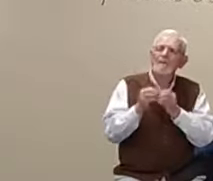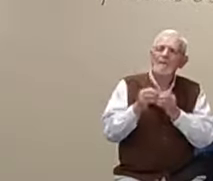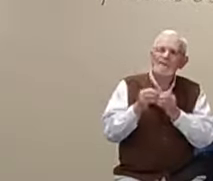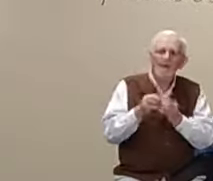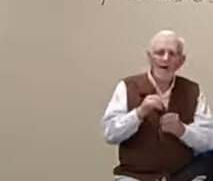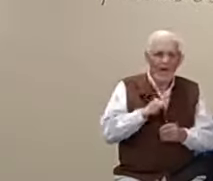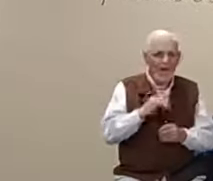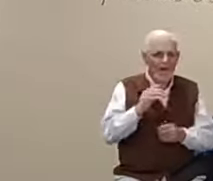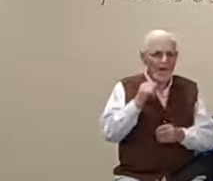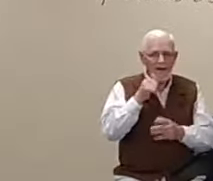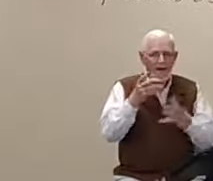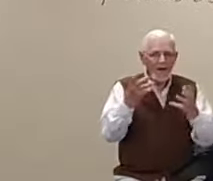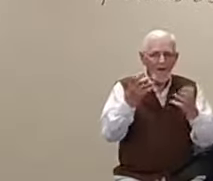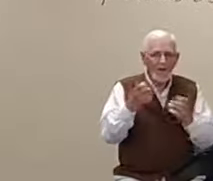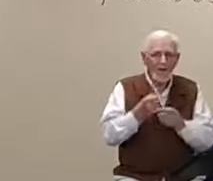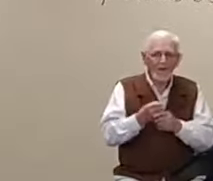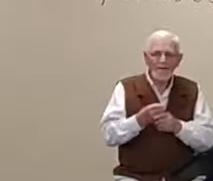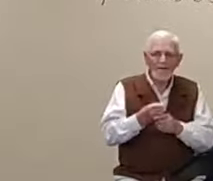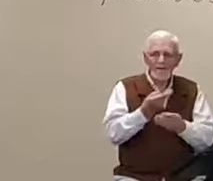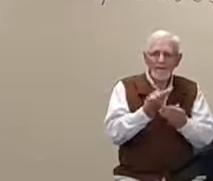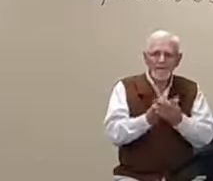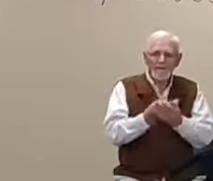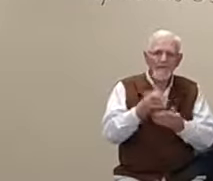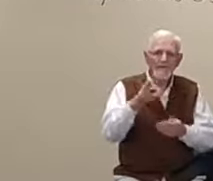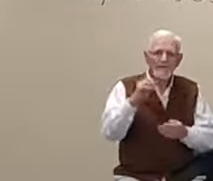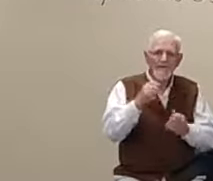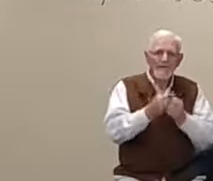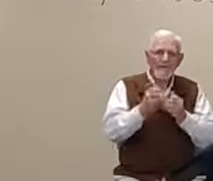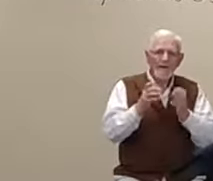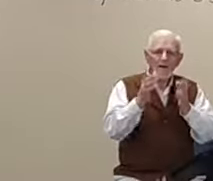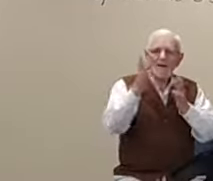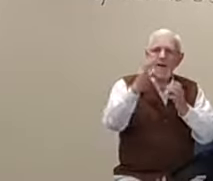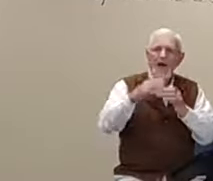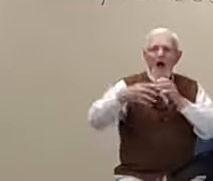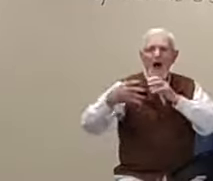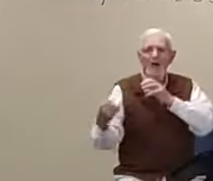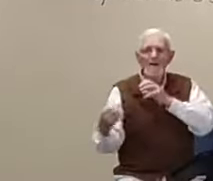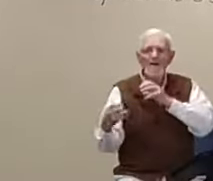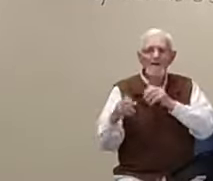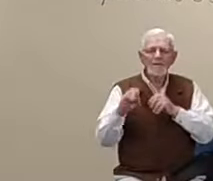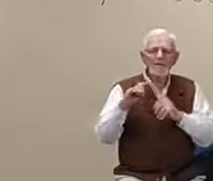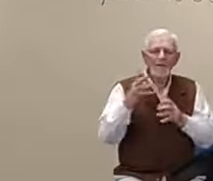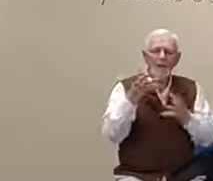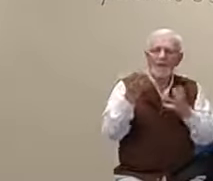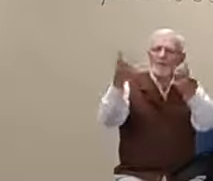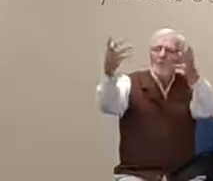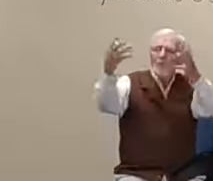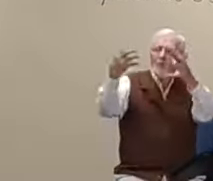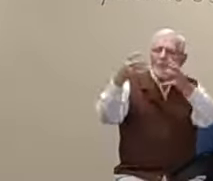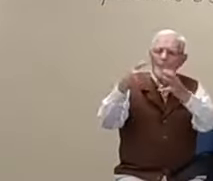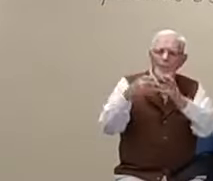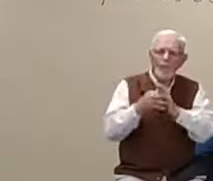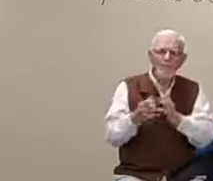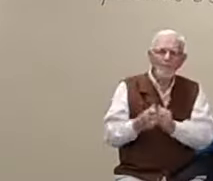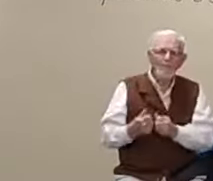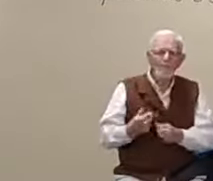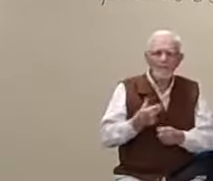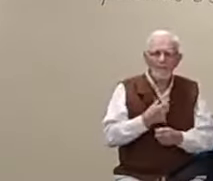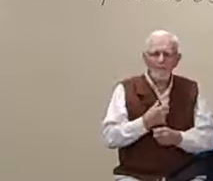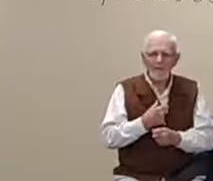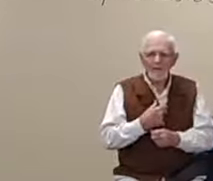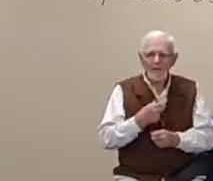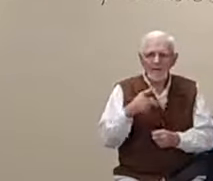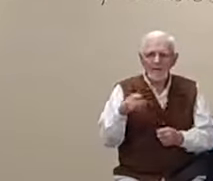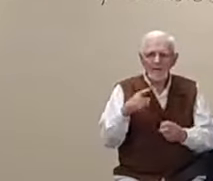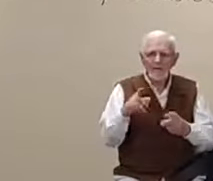And I don't want to be Laodicea where he's on the outside not going to get in. We want him here. The way you're